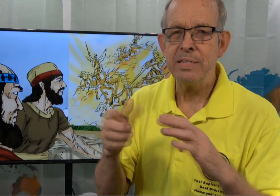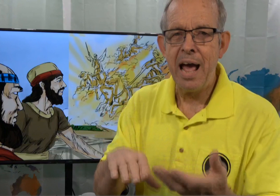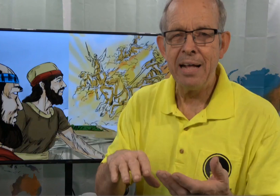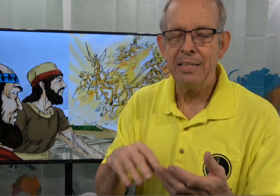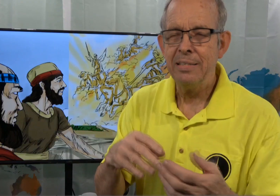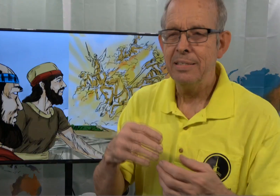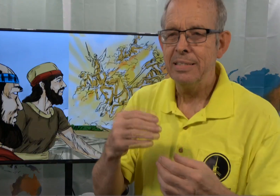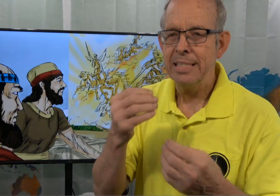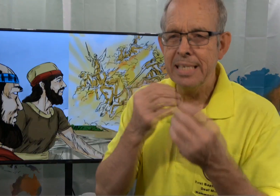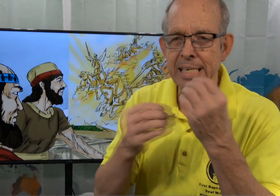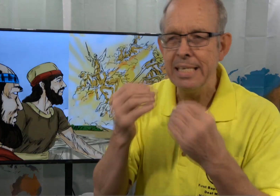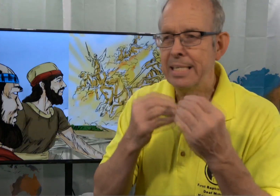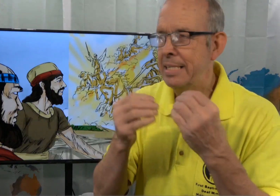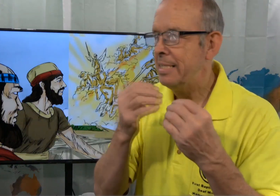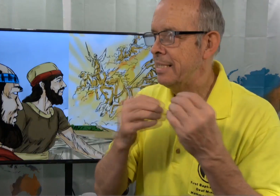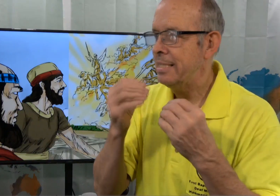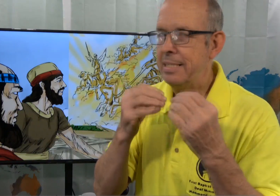that, he